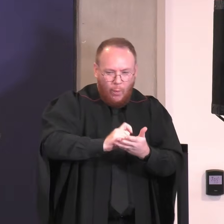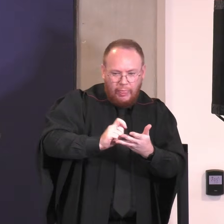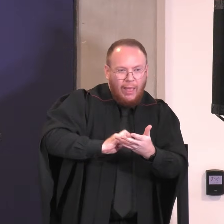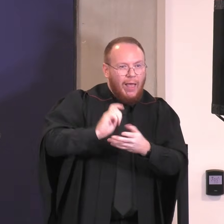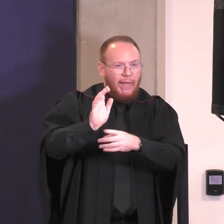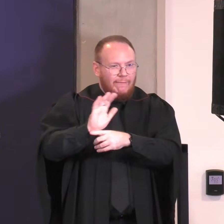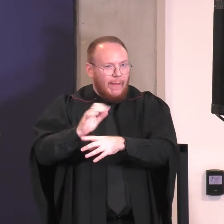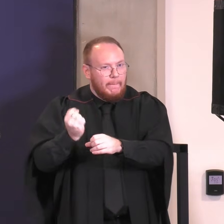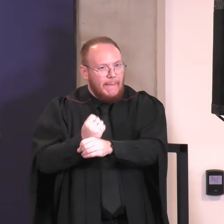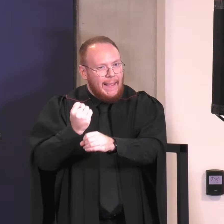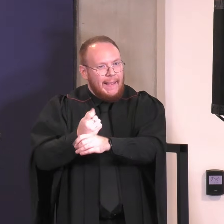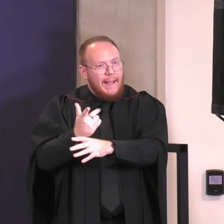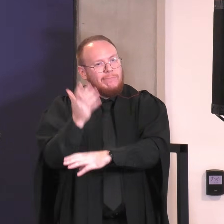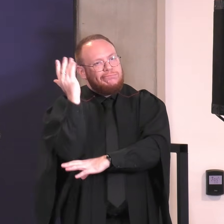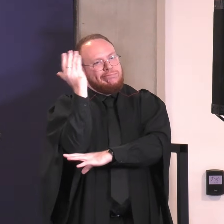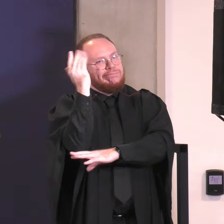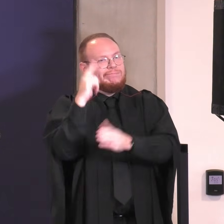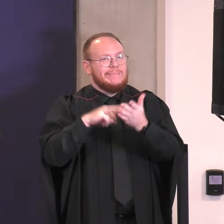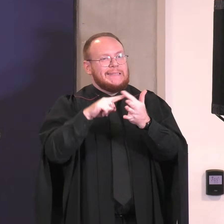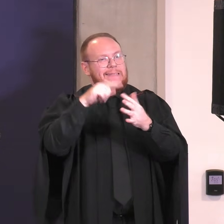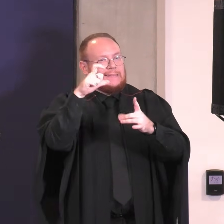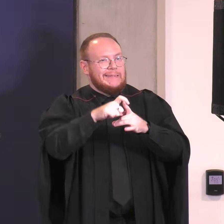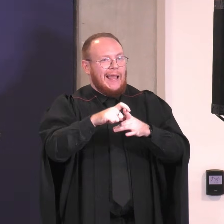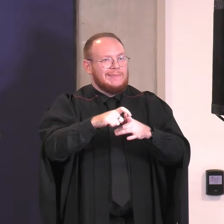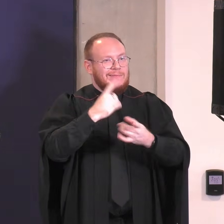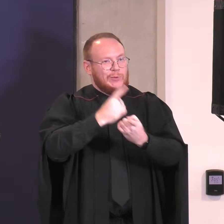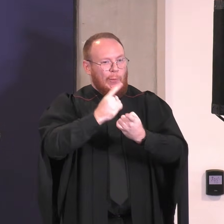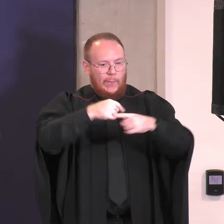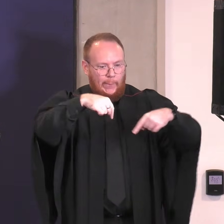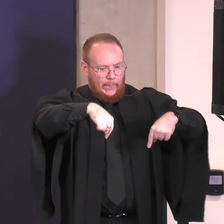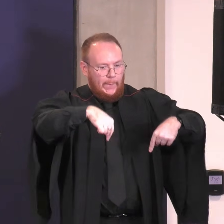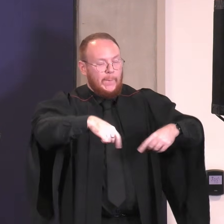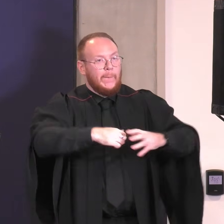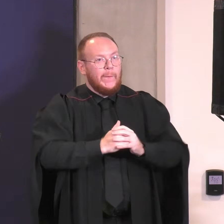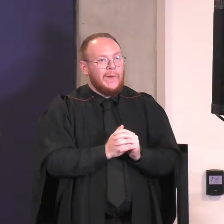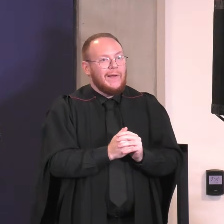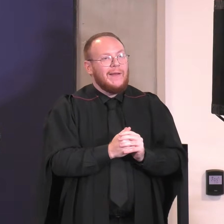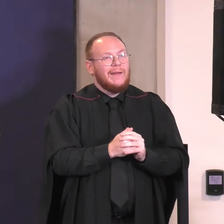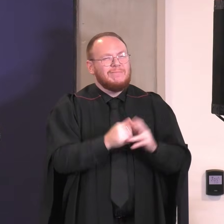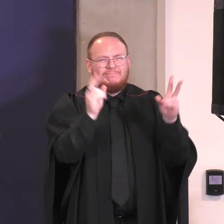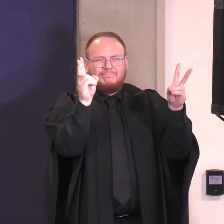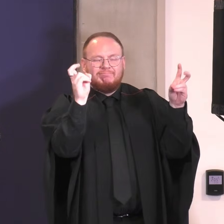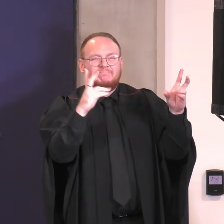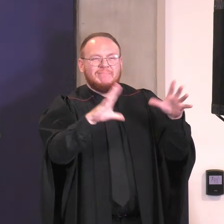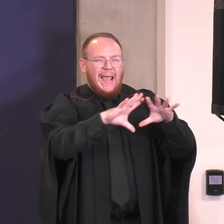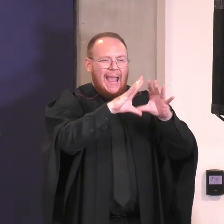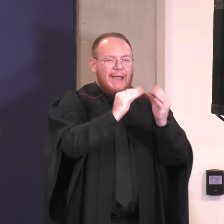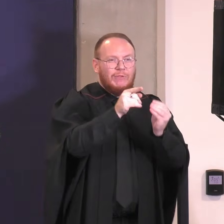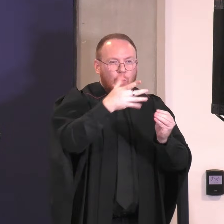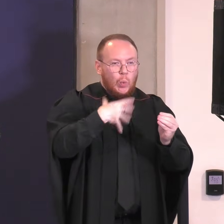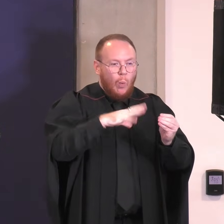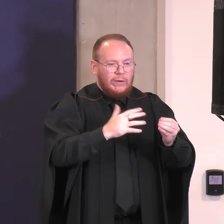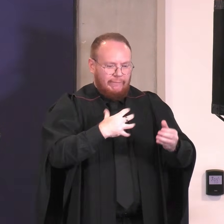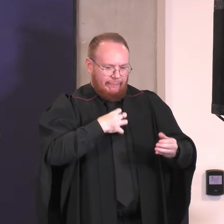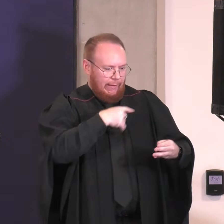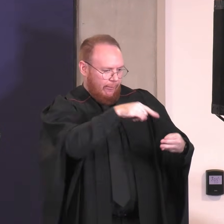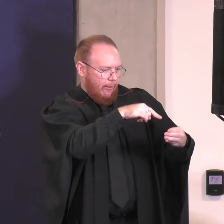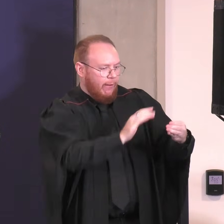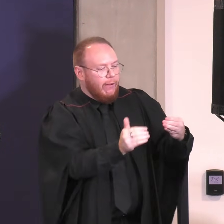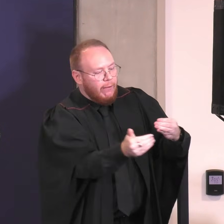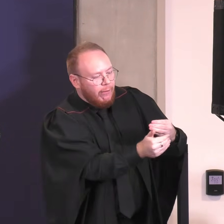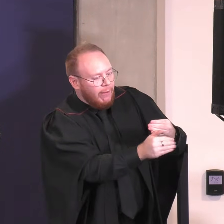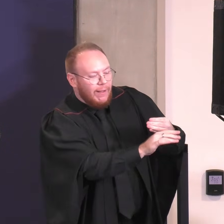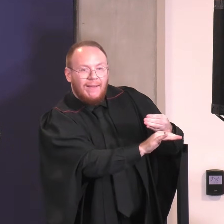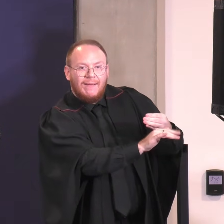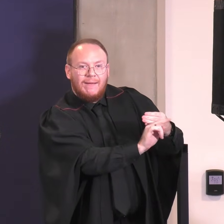TEDx talk at our university, in this building, in this very room actually, titled Everything You Want is on the Other Side of Fear.